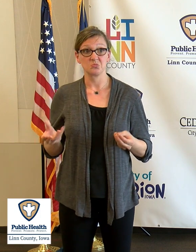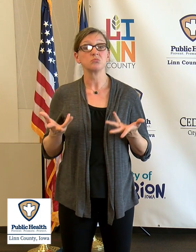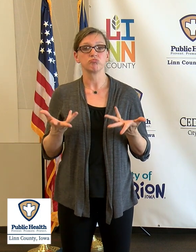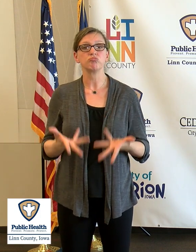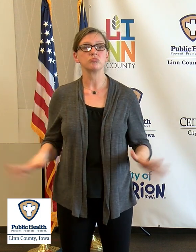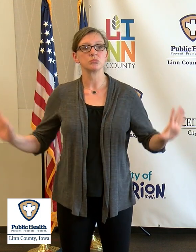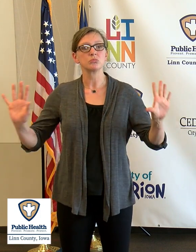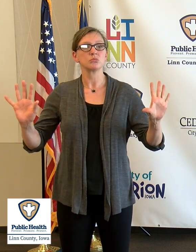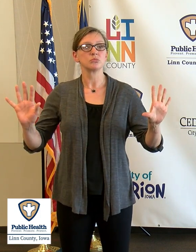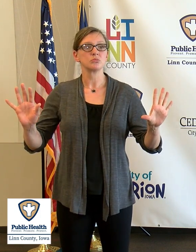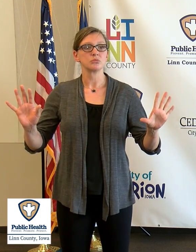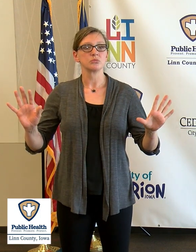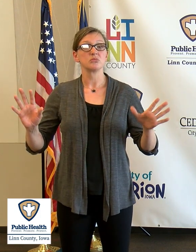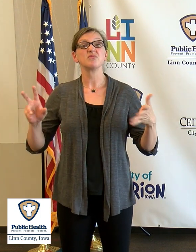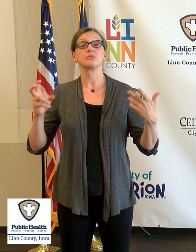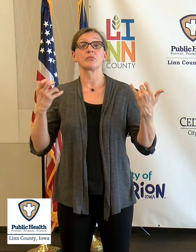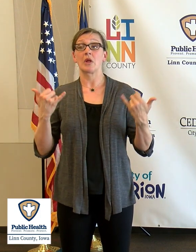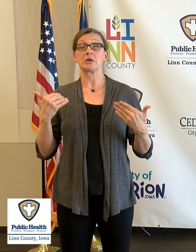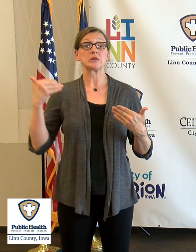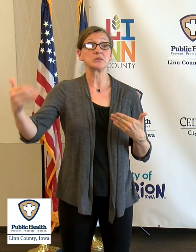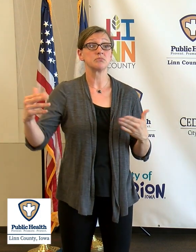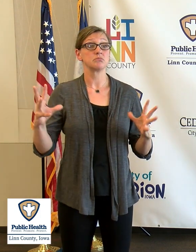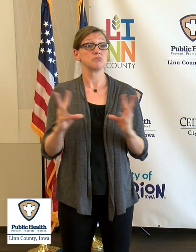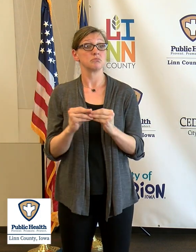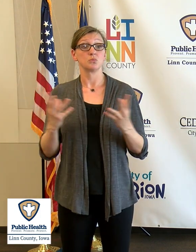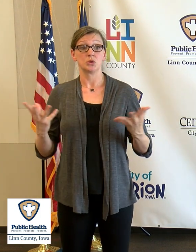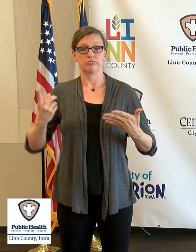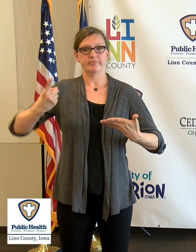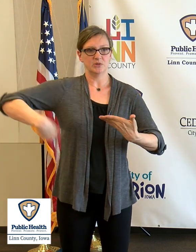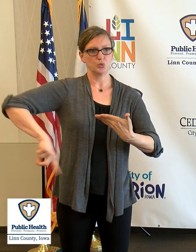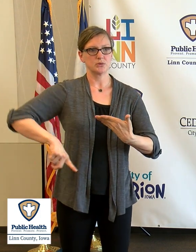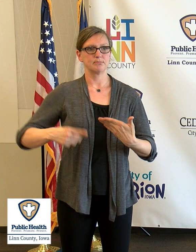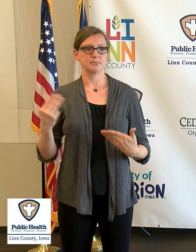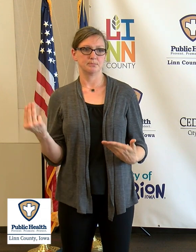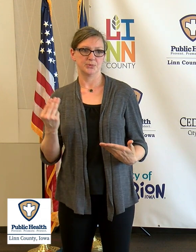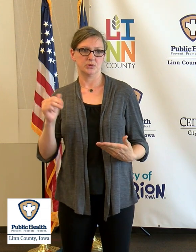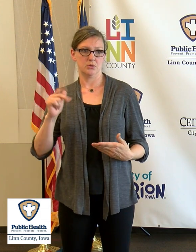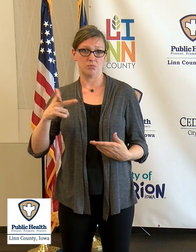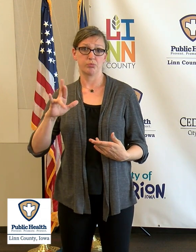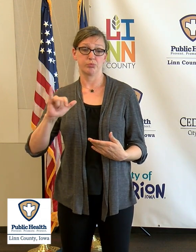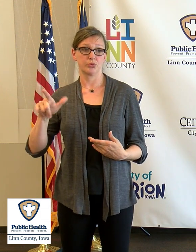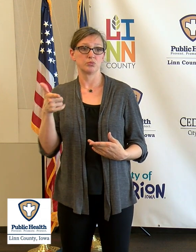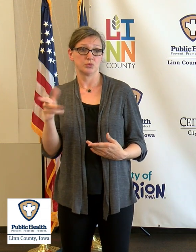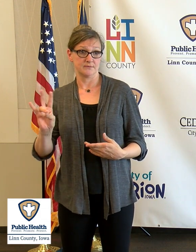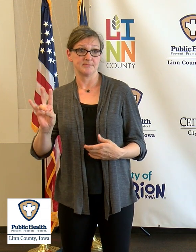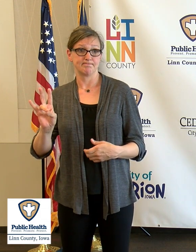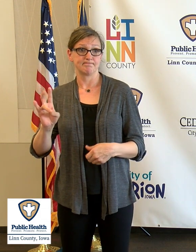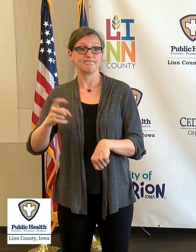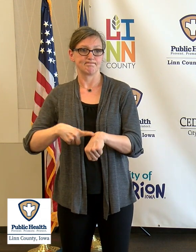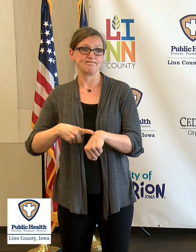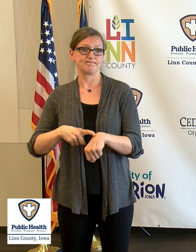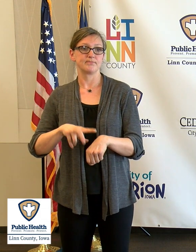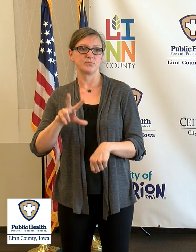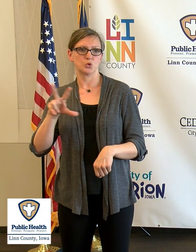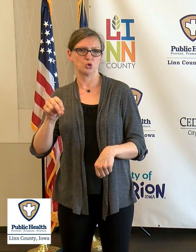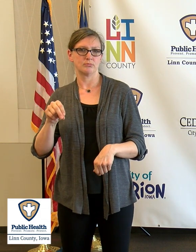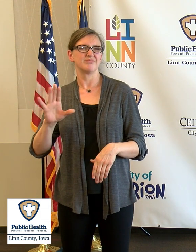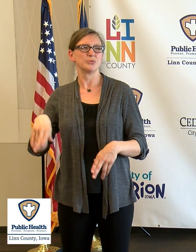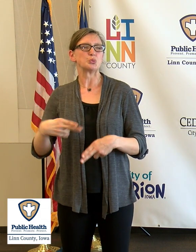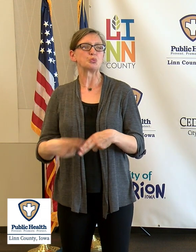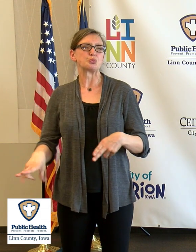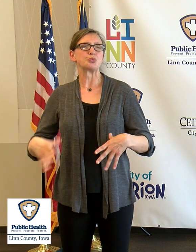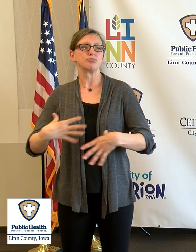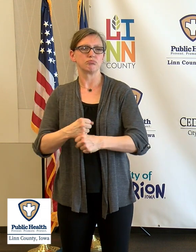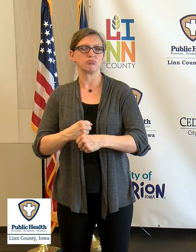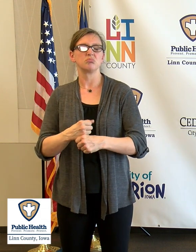Our next press conference is scheduled for Monday, April 27th. I would just like to briefly summarize the Linn County